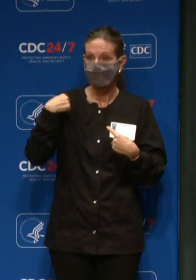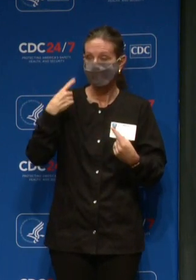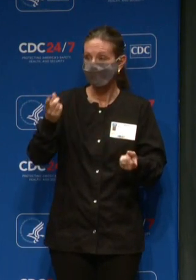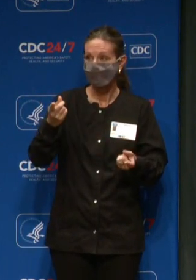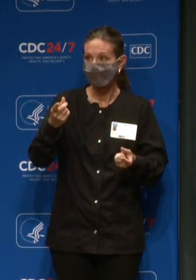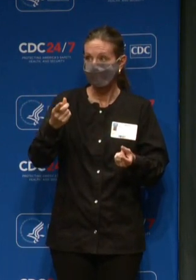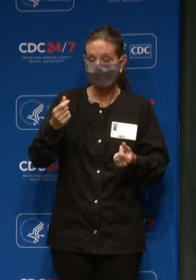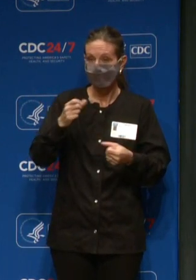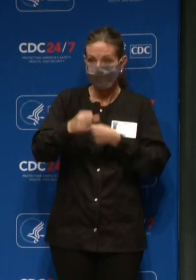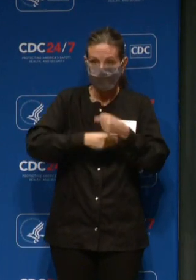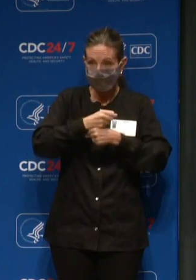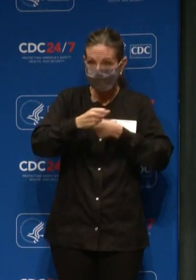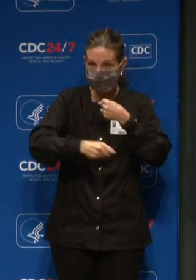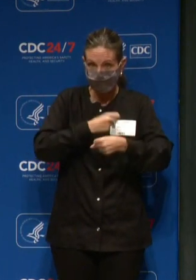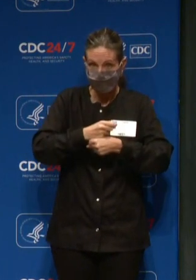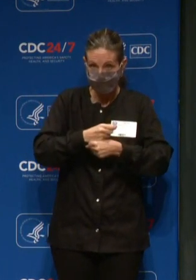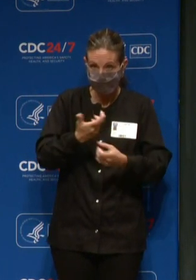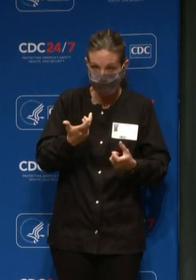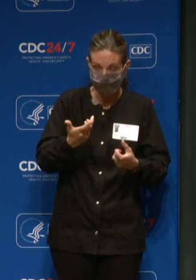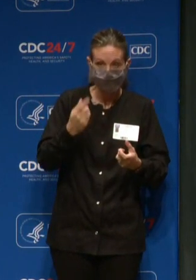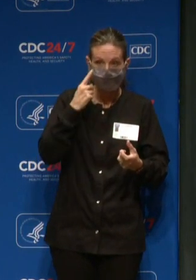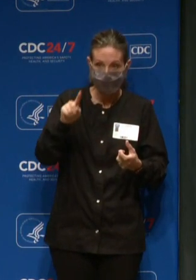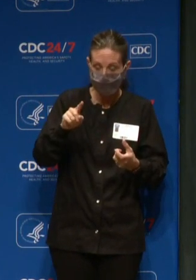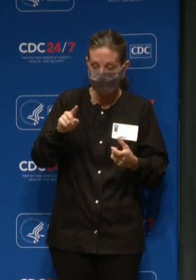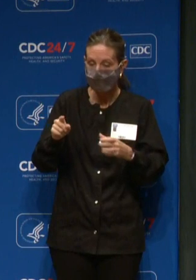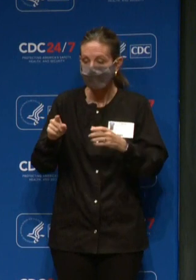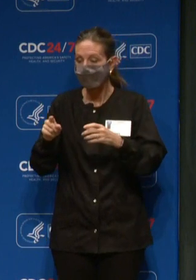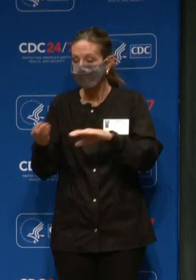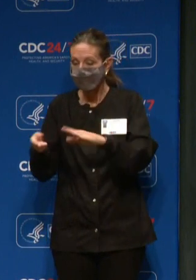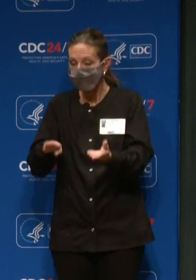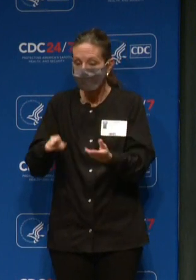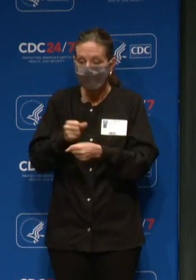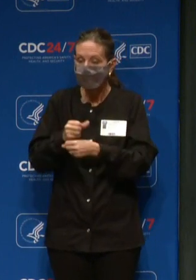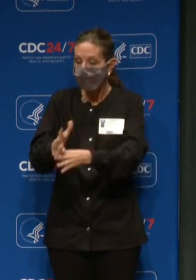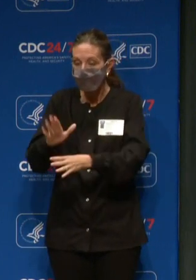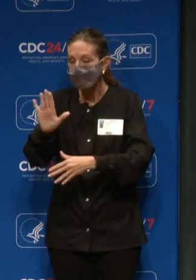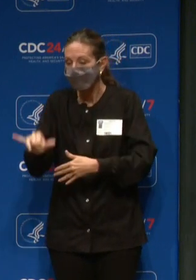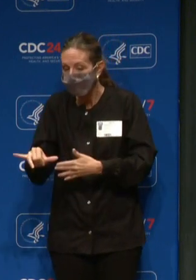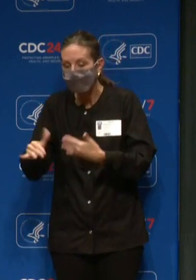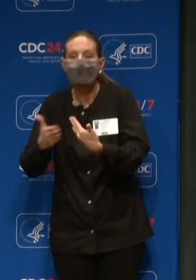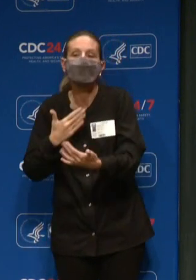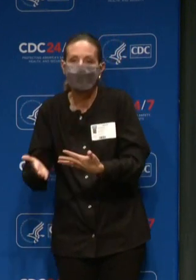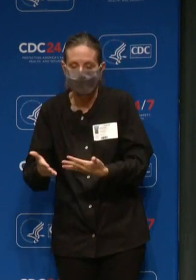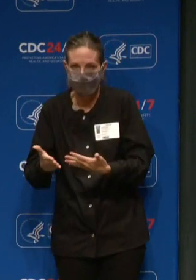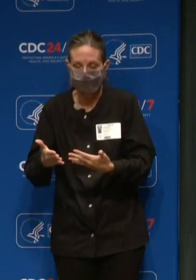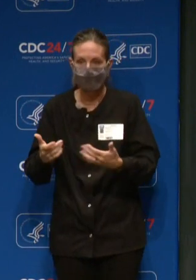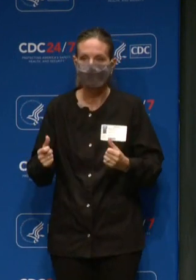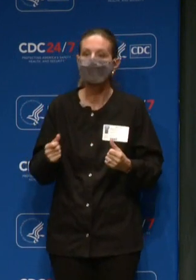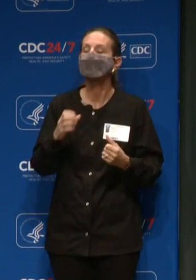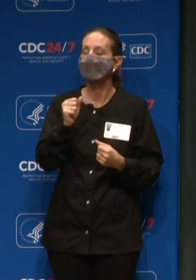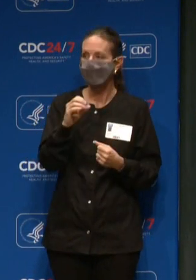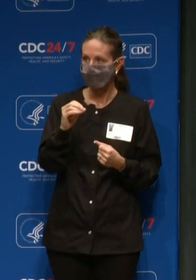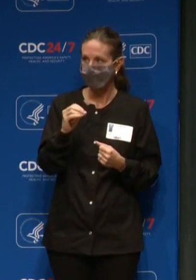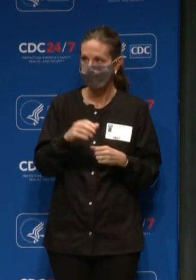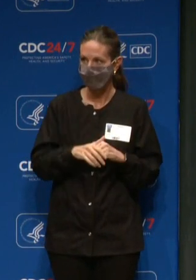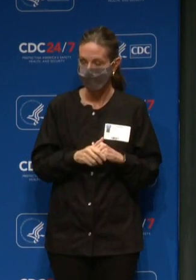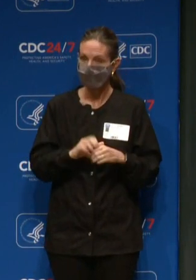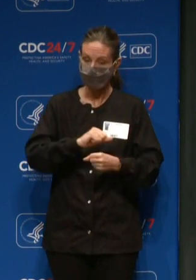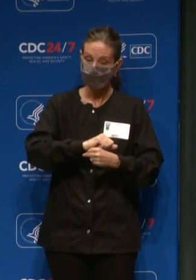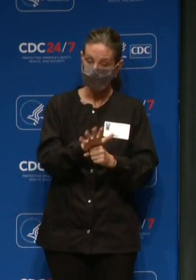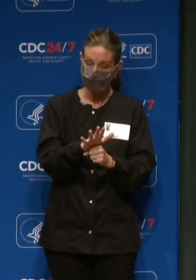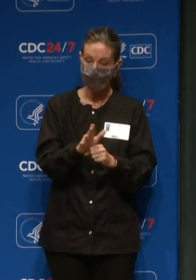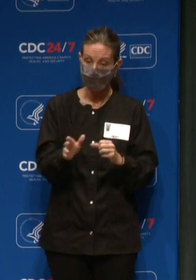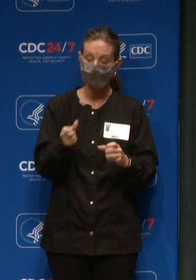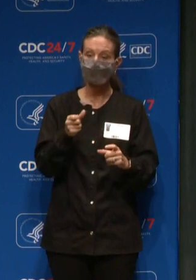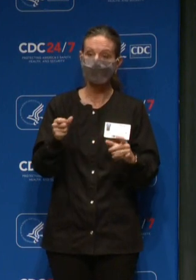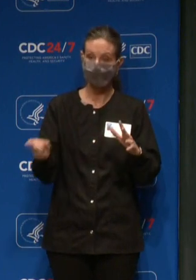an influenza season. Using that same type of methodology to look at what's happened during the time of the COVID